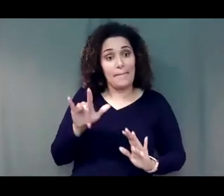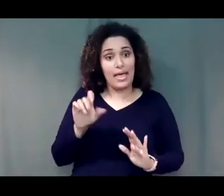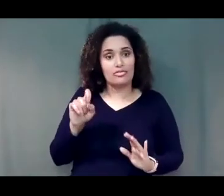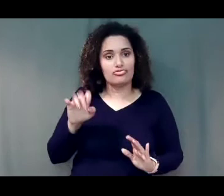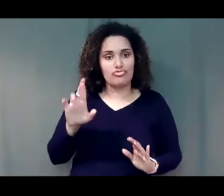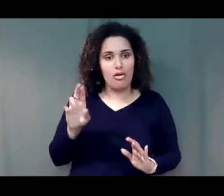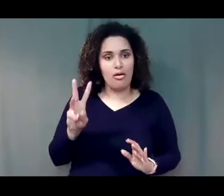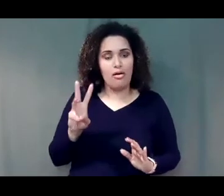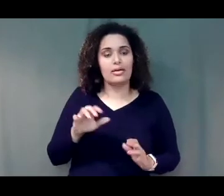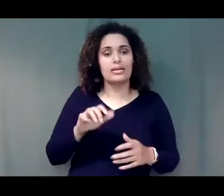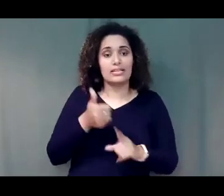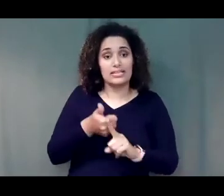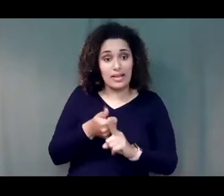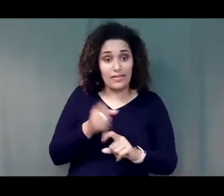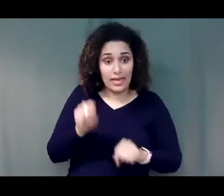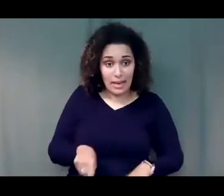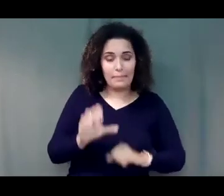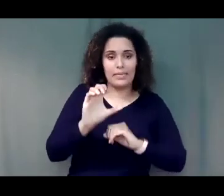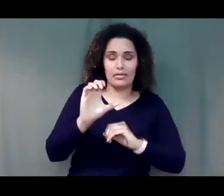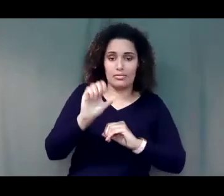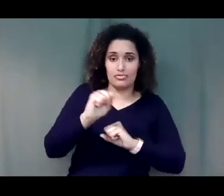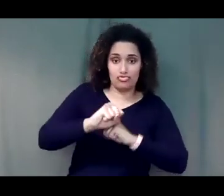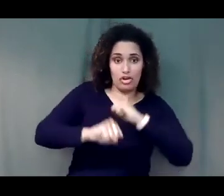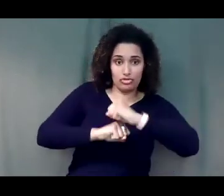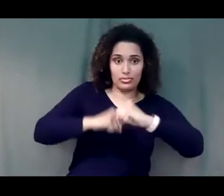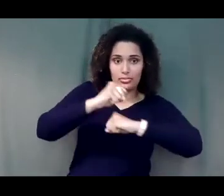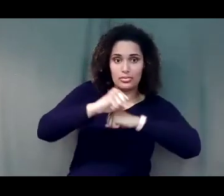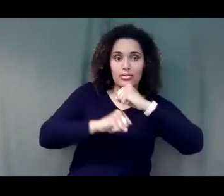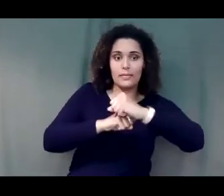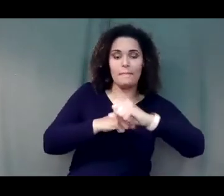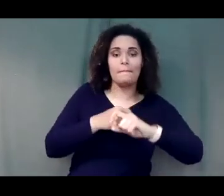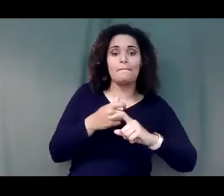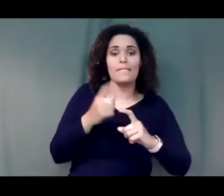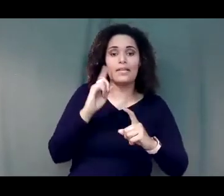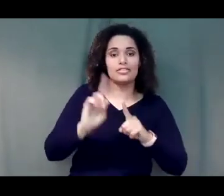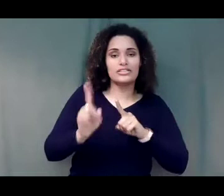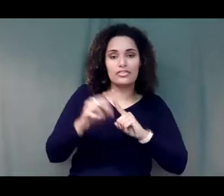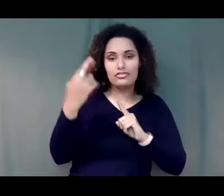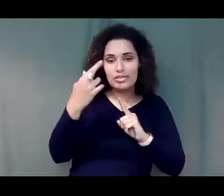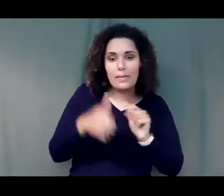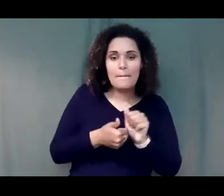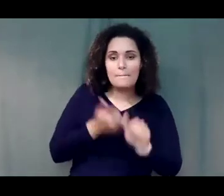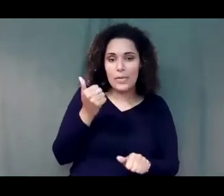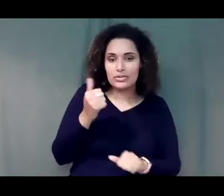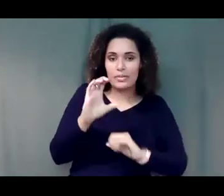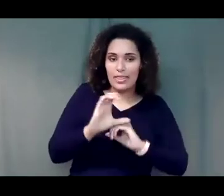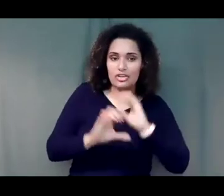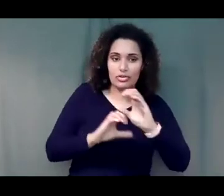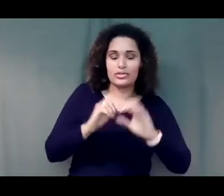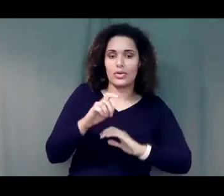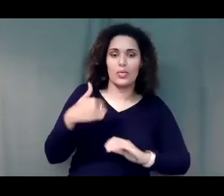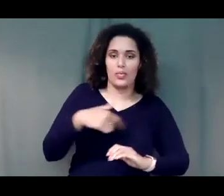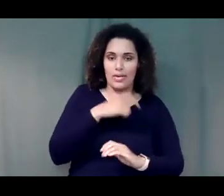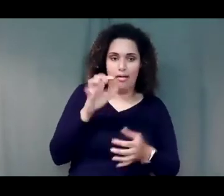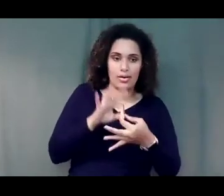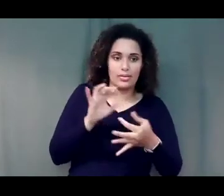themselves be the structure. For a number of reasons that are mostly about the construction, we didn't do that. We have